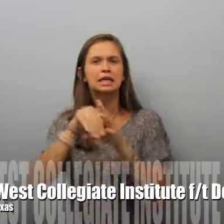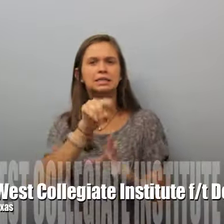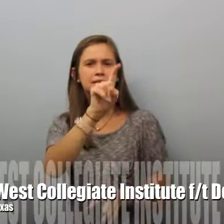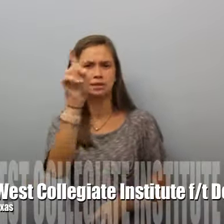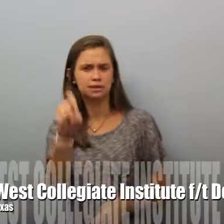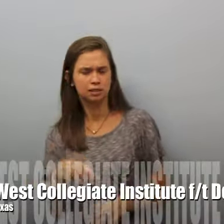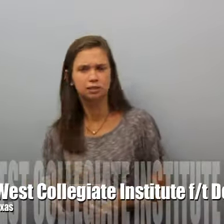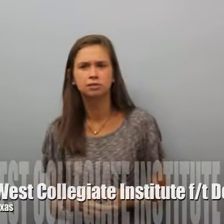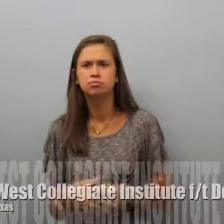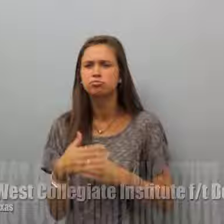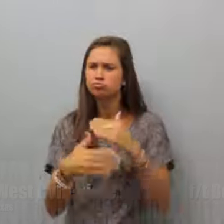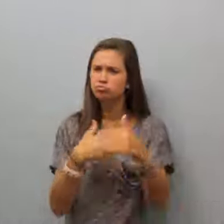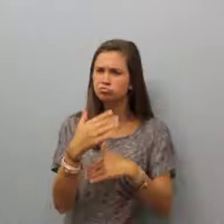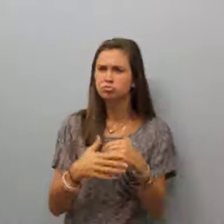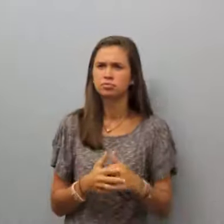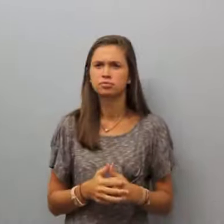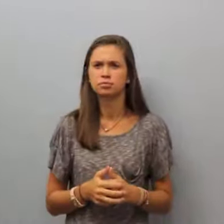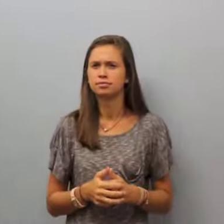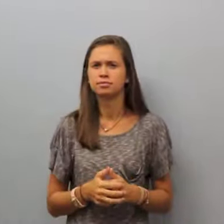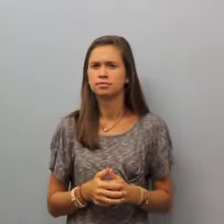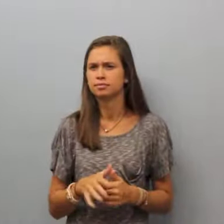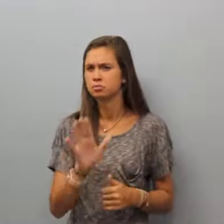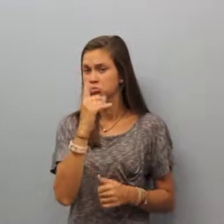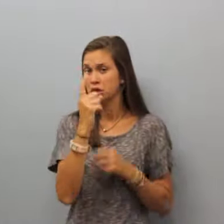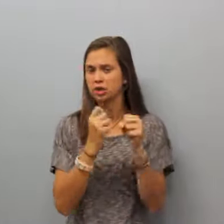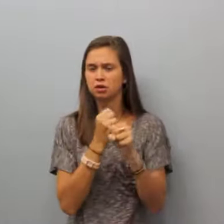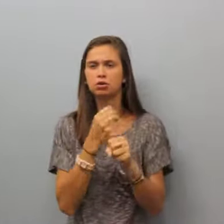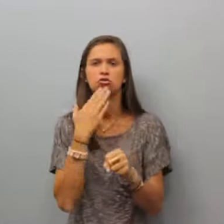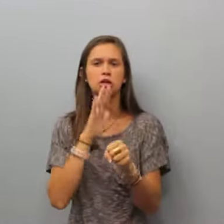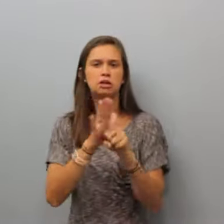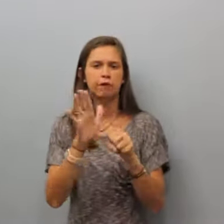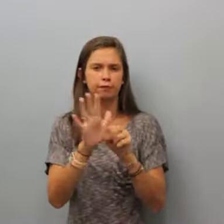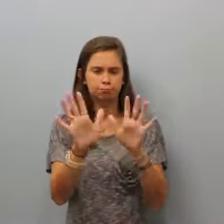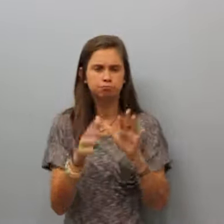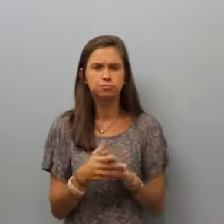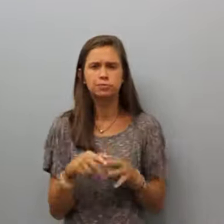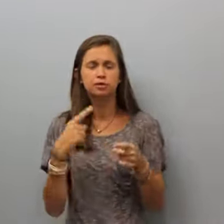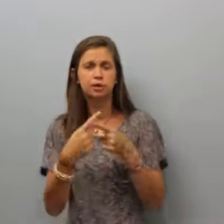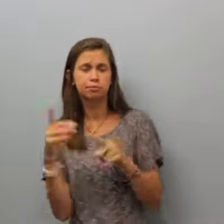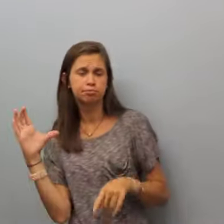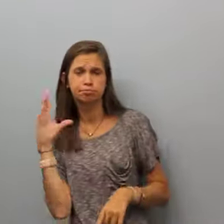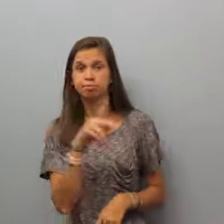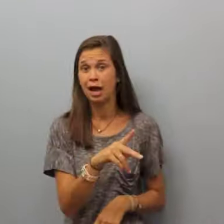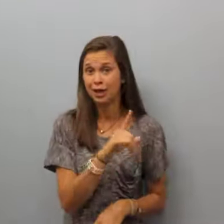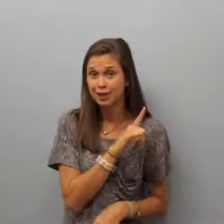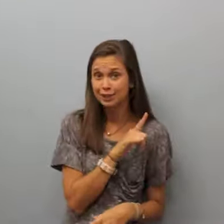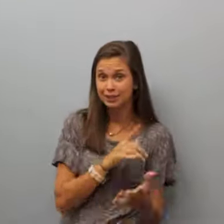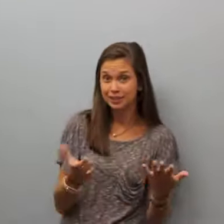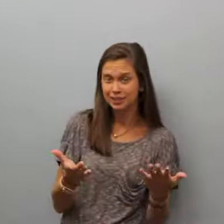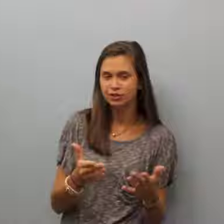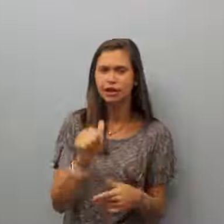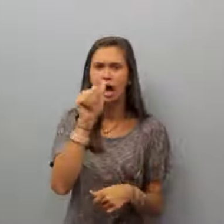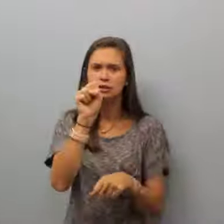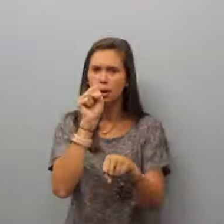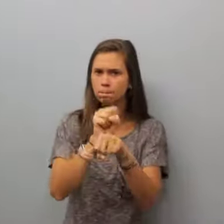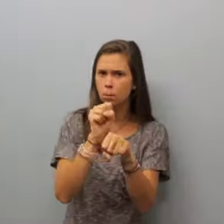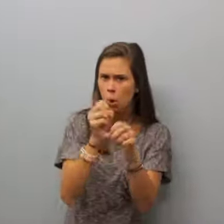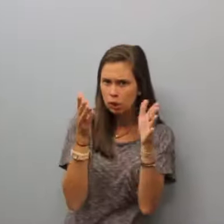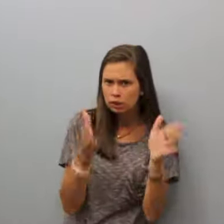Short and sweet here at the Learning Center. Then he went to Southwest Collegiate Institute for the Deaf. He stayed for